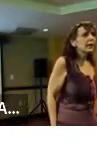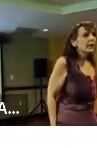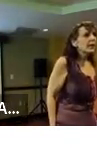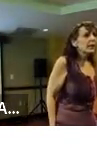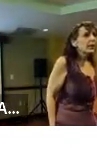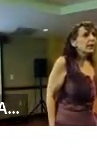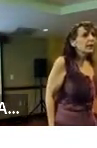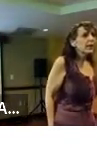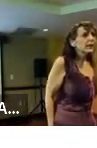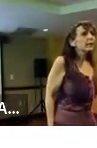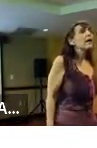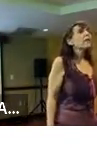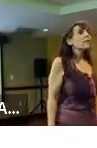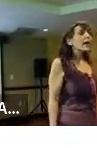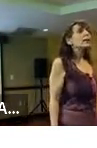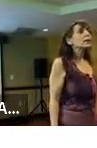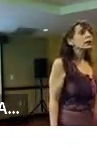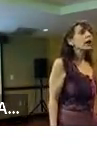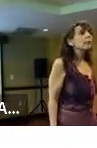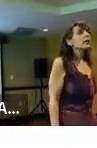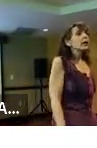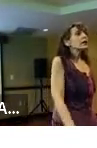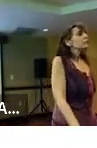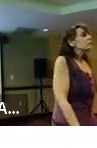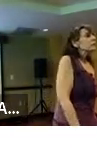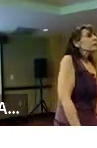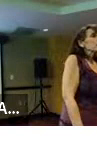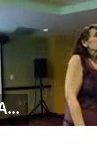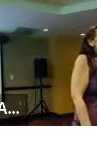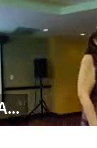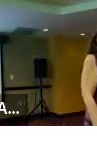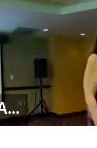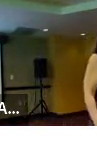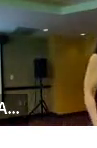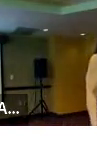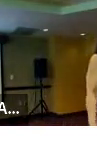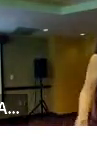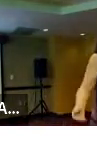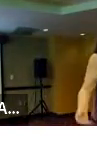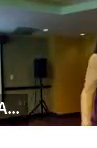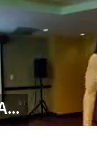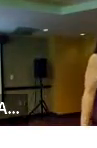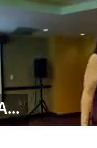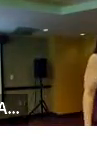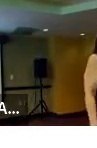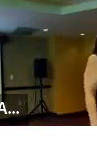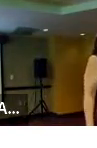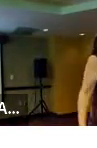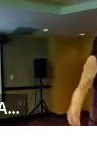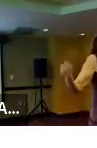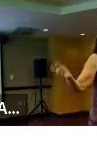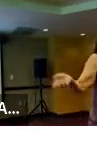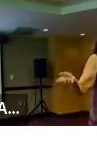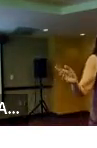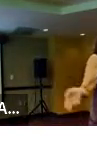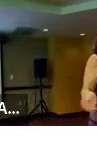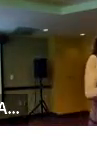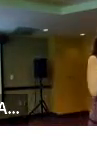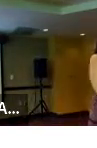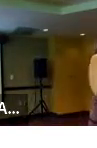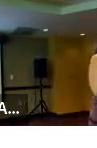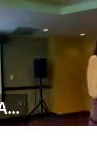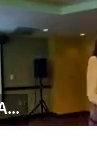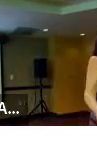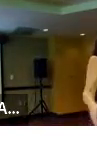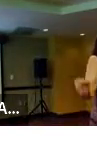It's a mathematical term. It's a mathematical term. It's a mathematical term that we have abused. Yes,